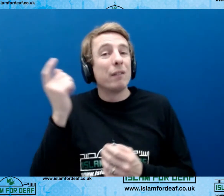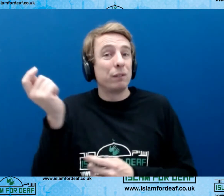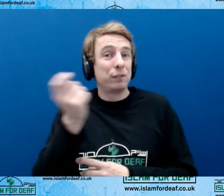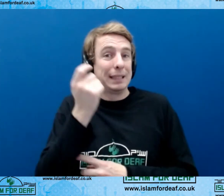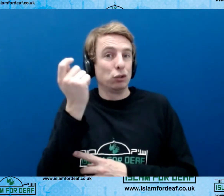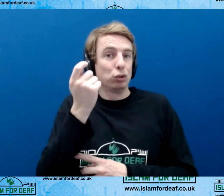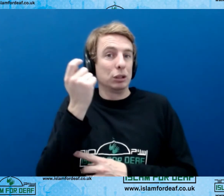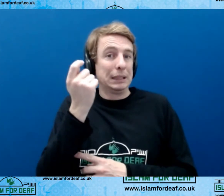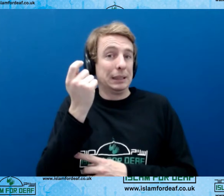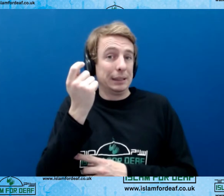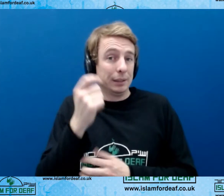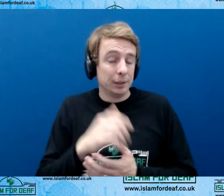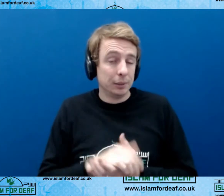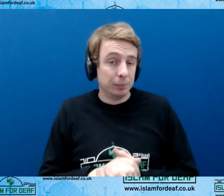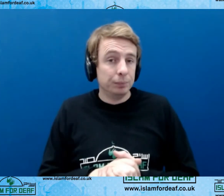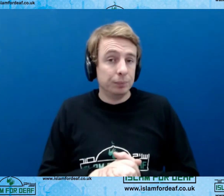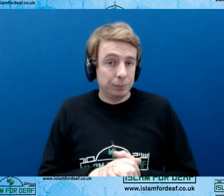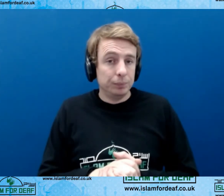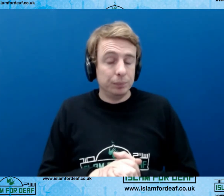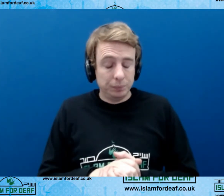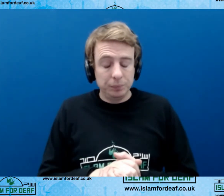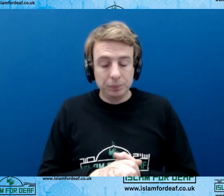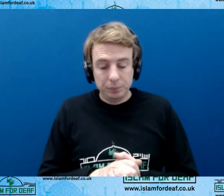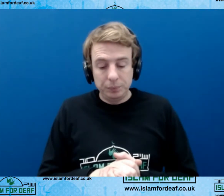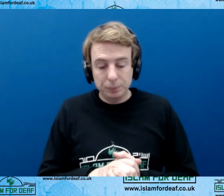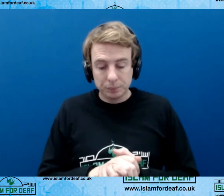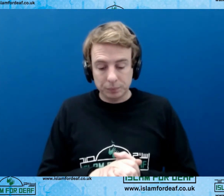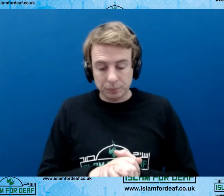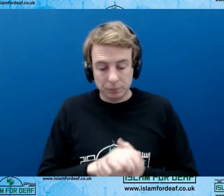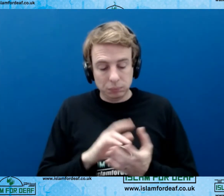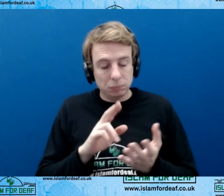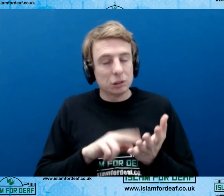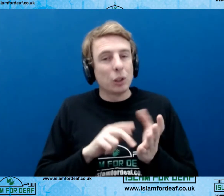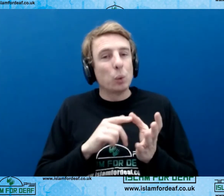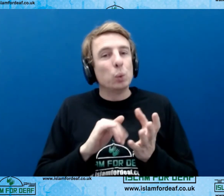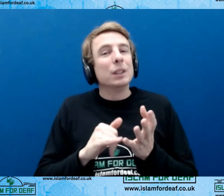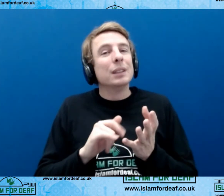the Prophet, the victory, Surah Al-Nasr, the help.